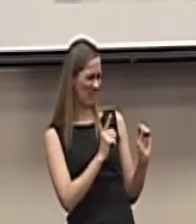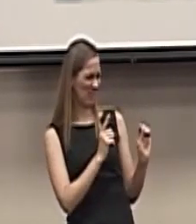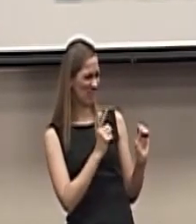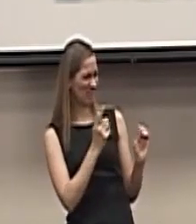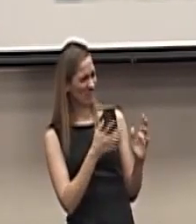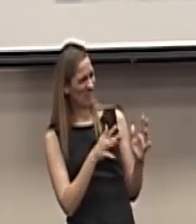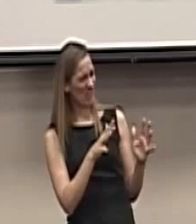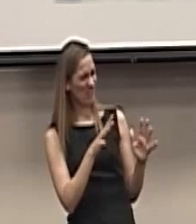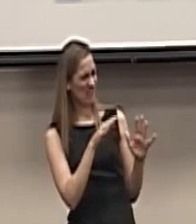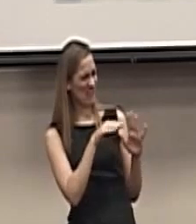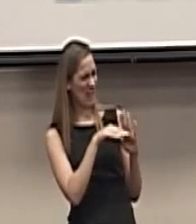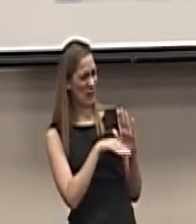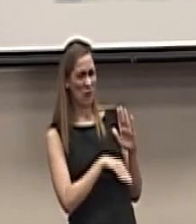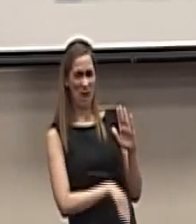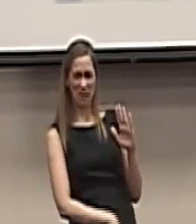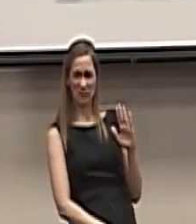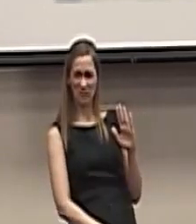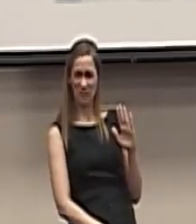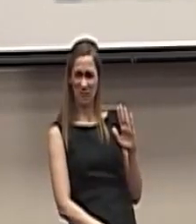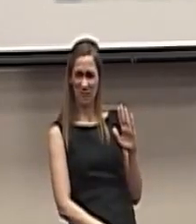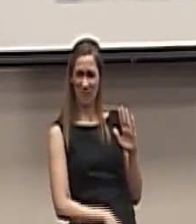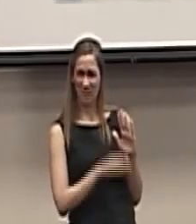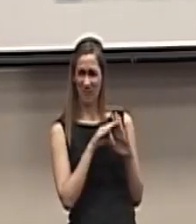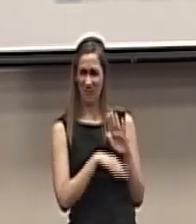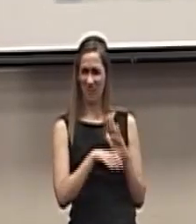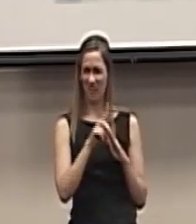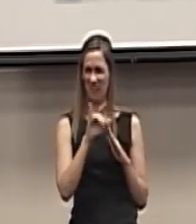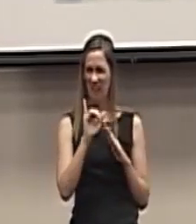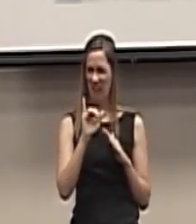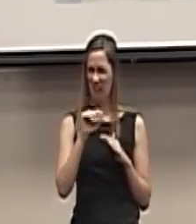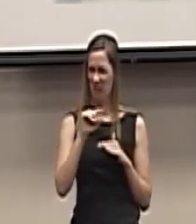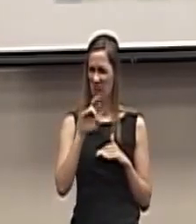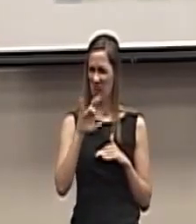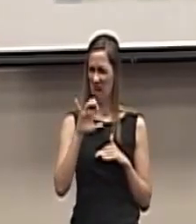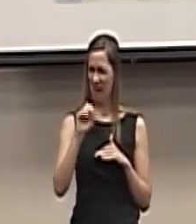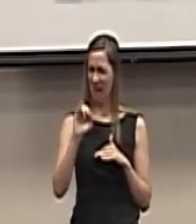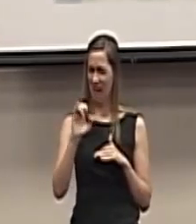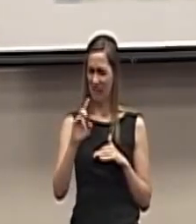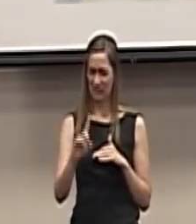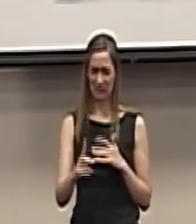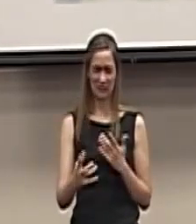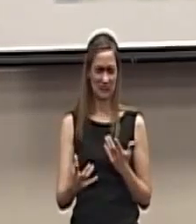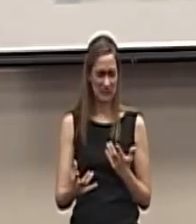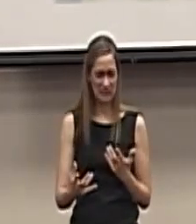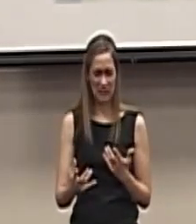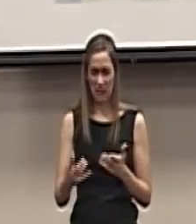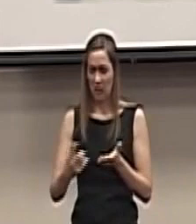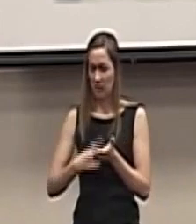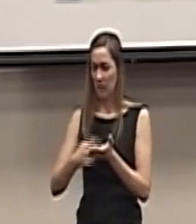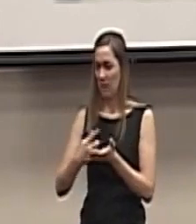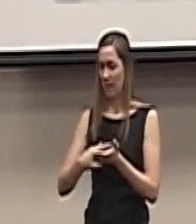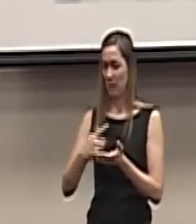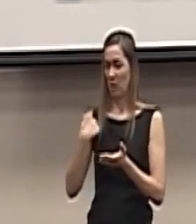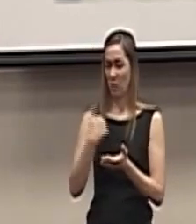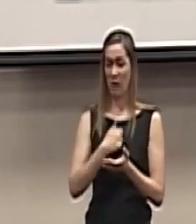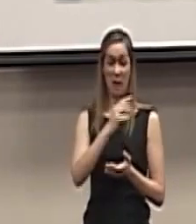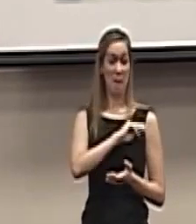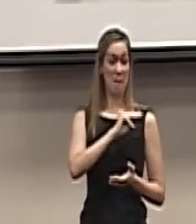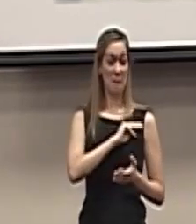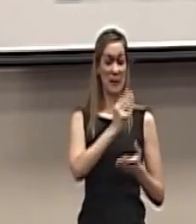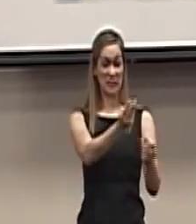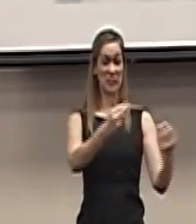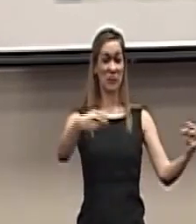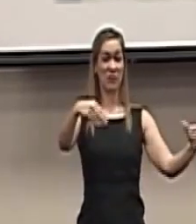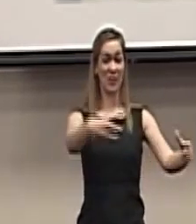digressed. And I think the message there is this. Sometimes when we come off the mission field, sometimes when we return from the ministry,